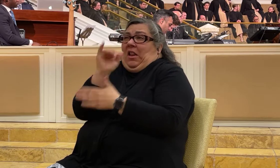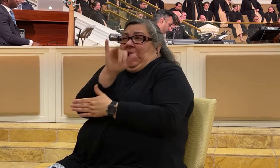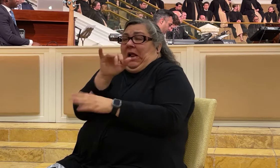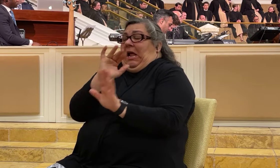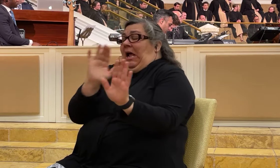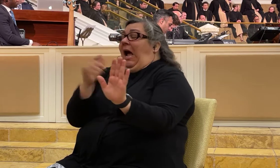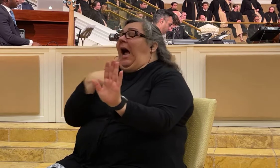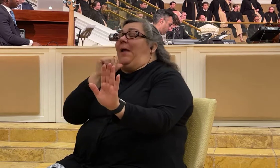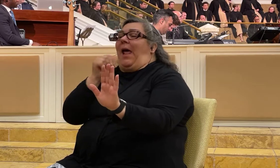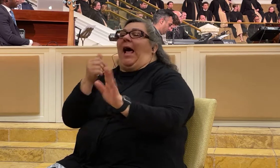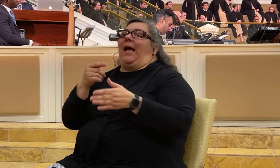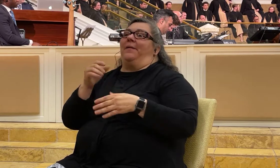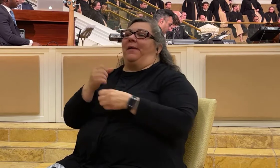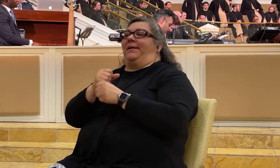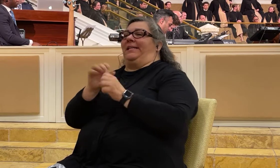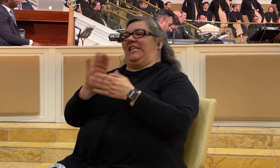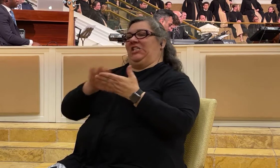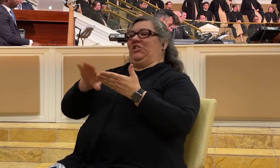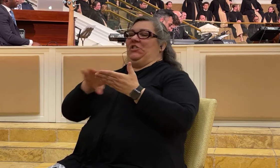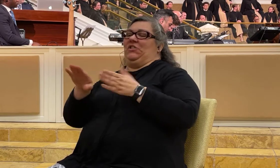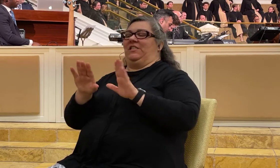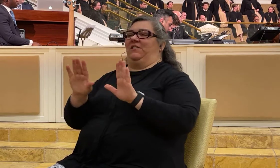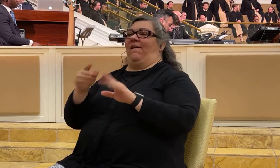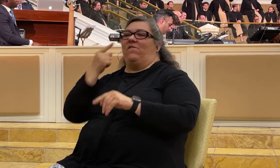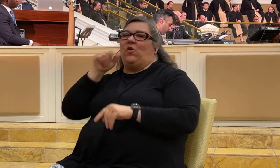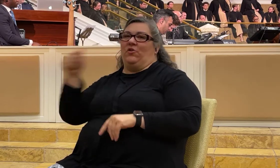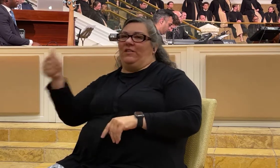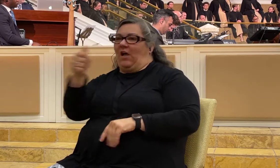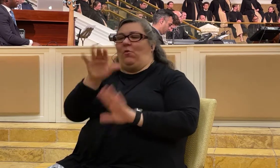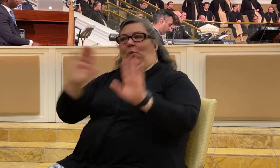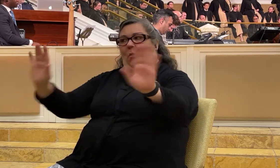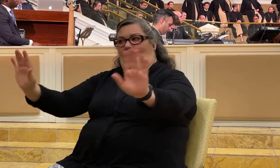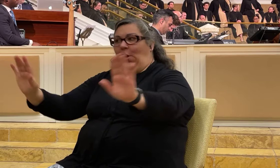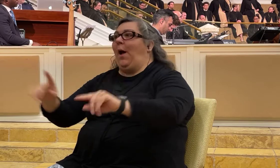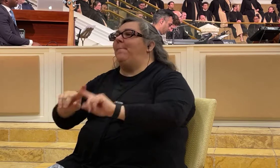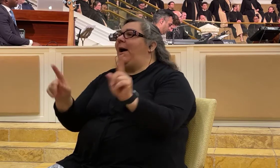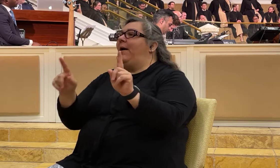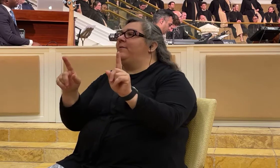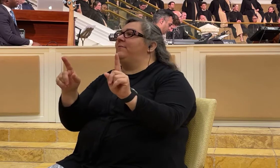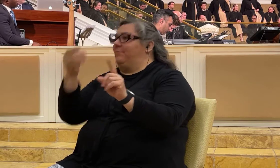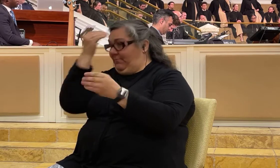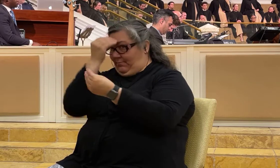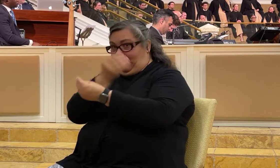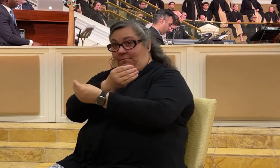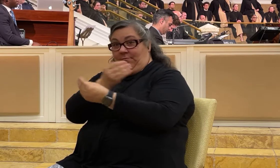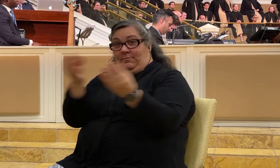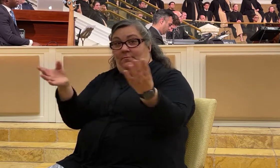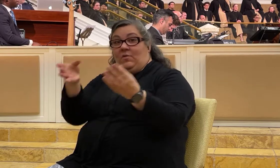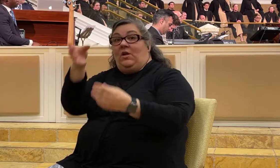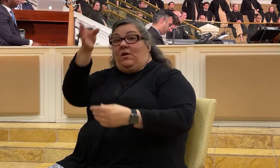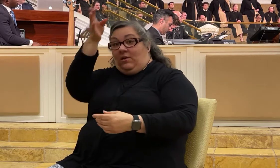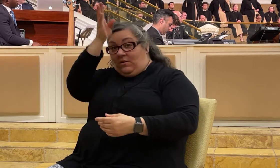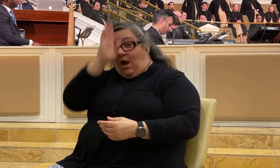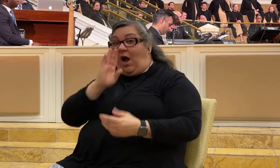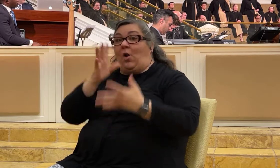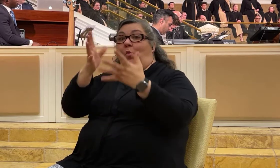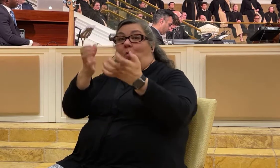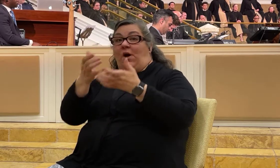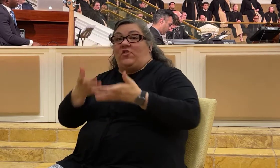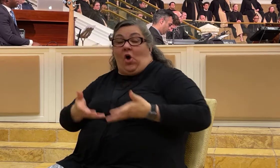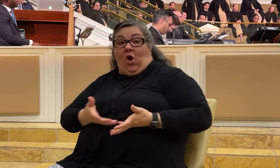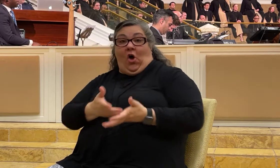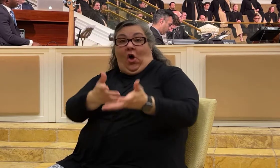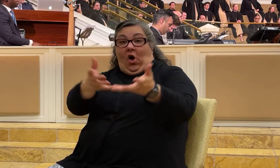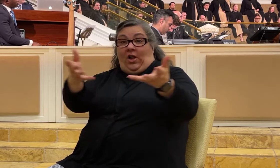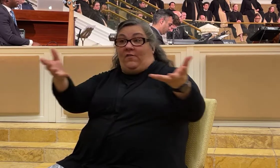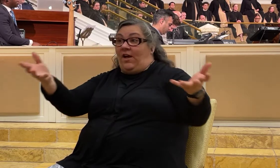not giving you allowance for something the Bible doesn't give you. But I will tell you that God wants you and I,